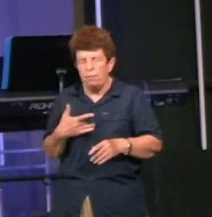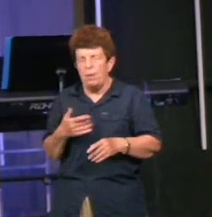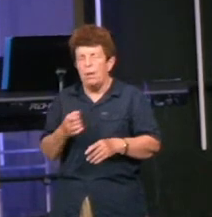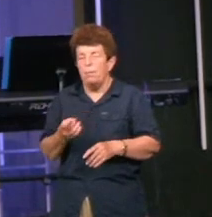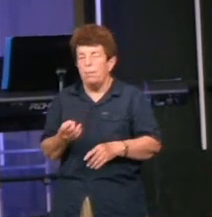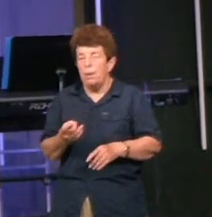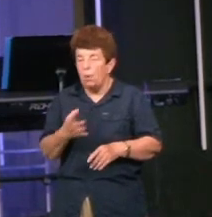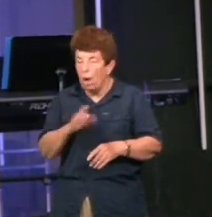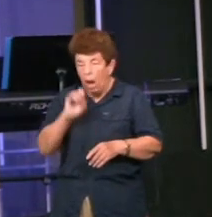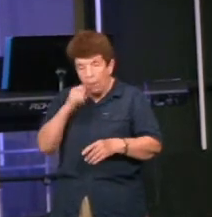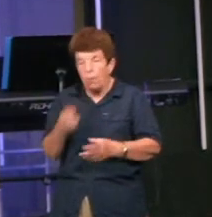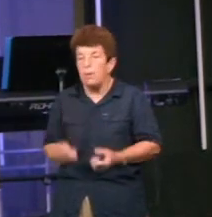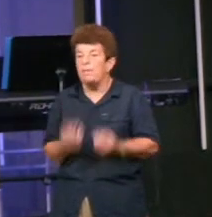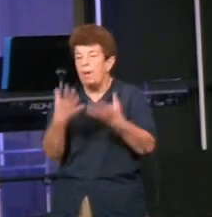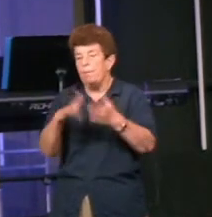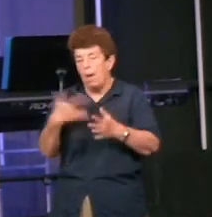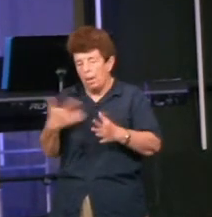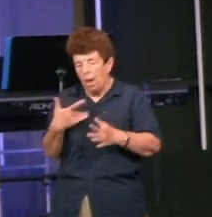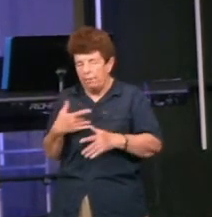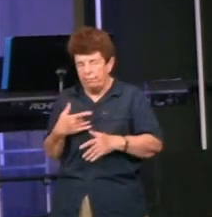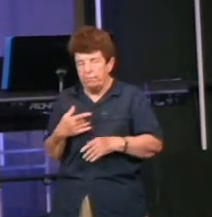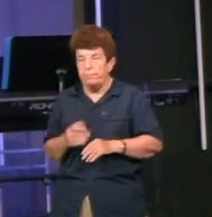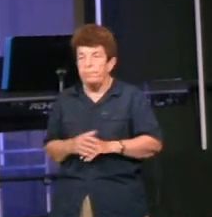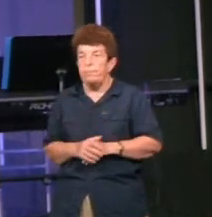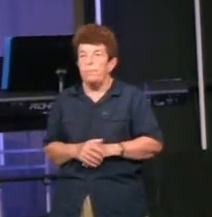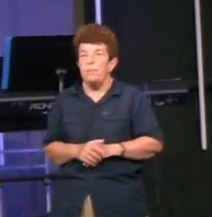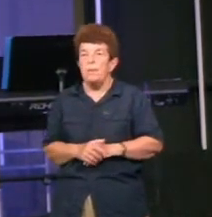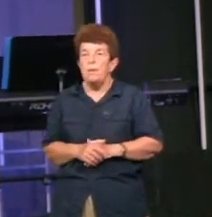is my flesh.